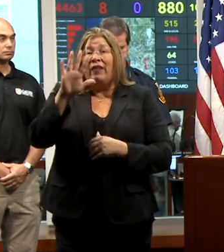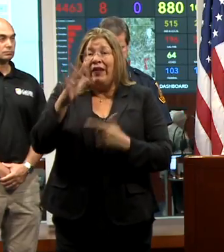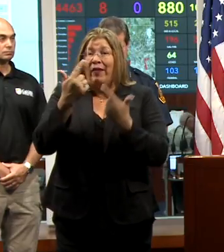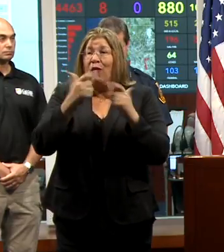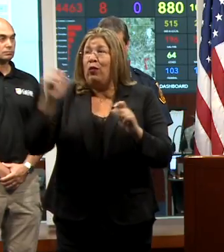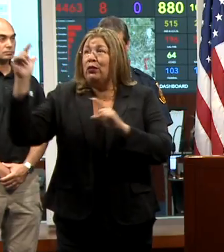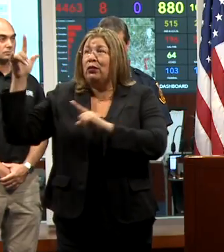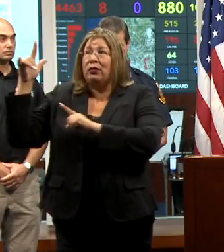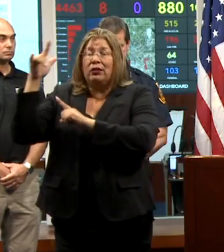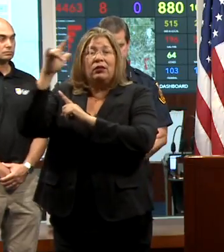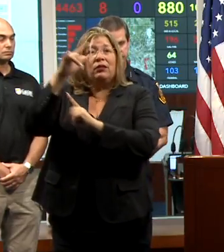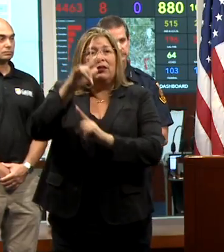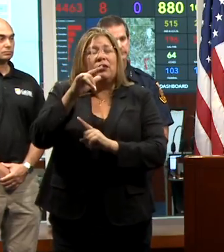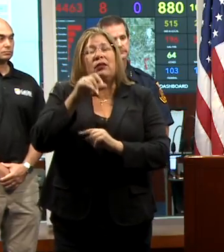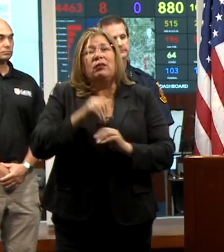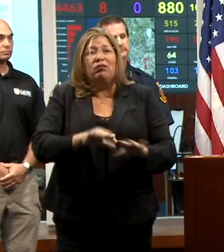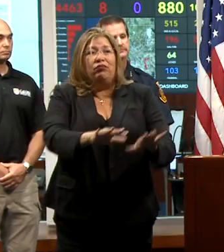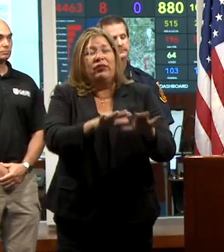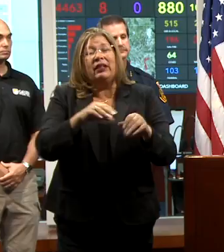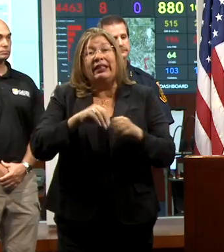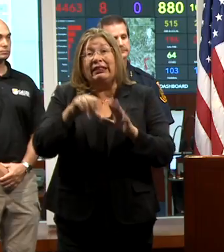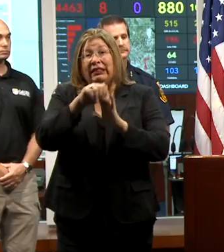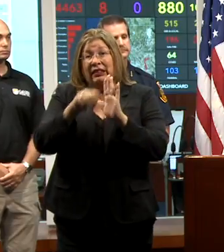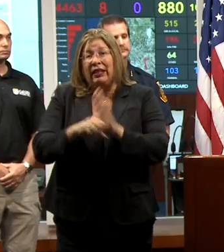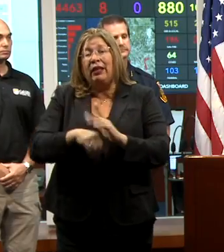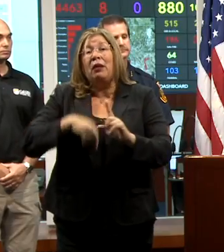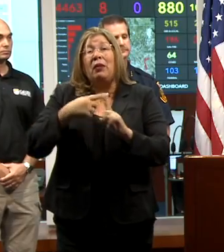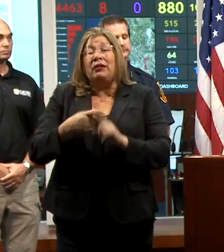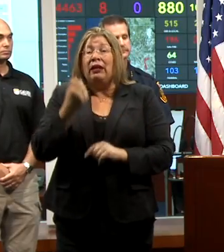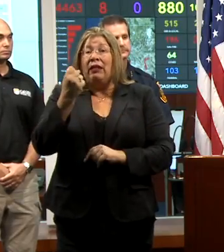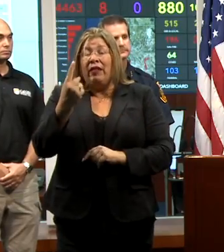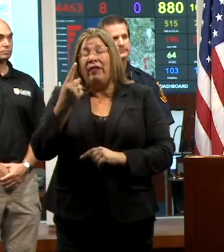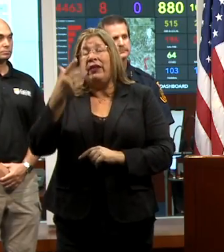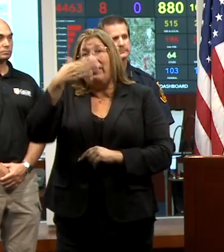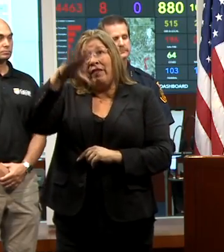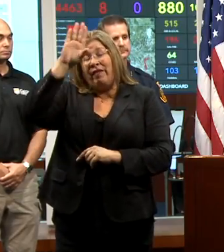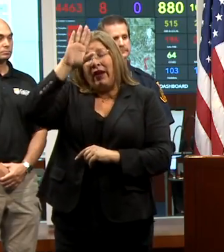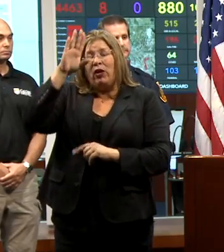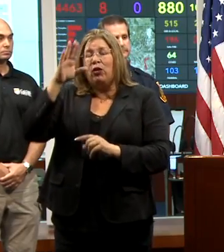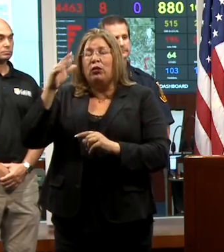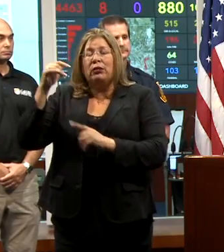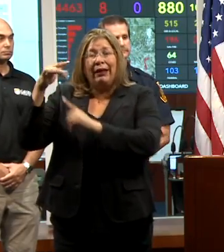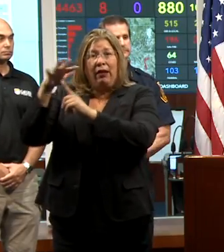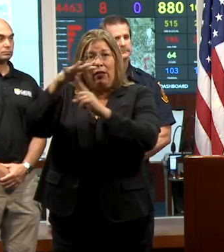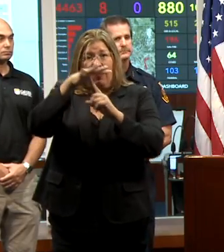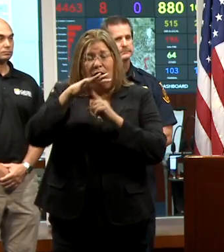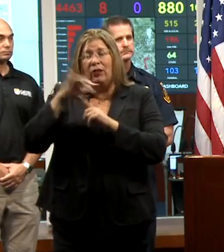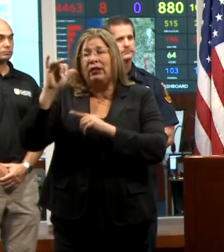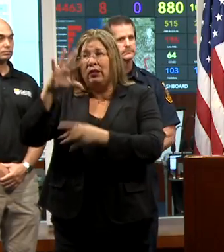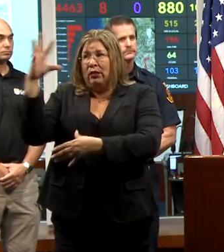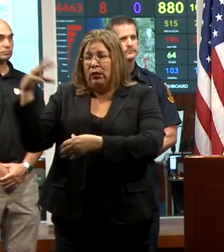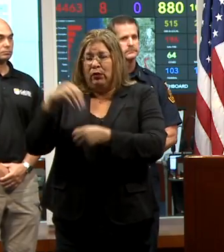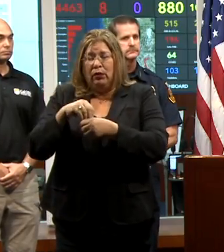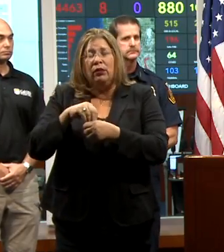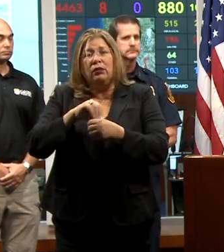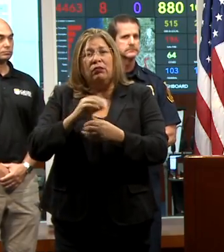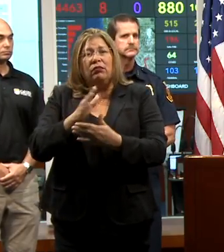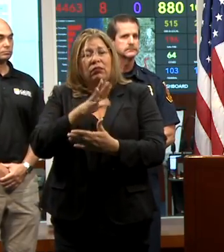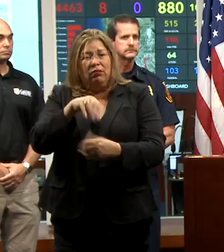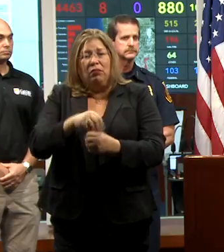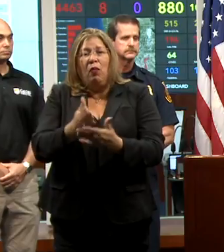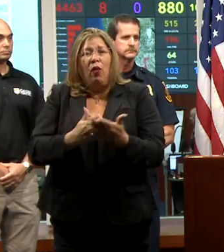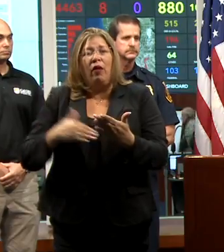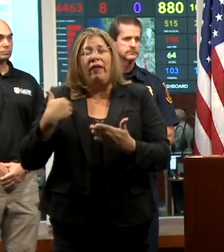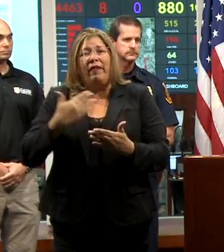tankers throughout the state and 11 firefighting helicopters. So those will continue to be part of our overall